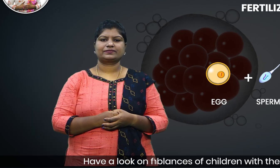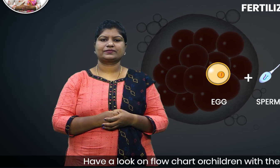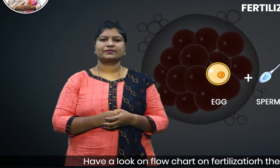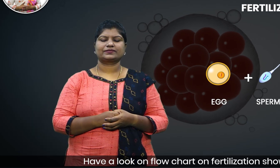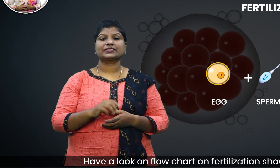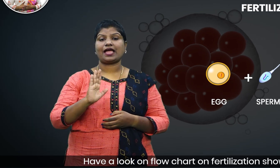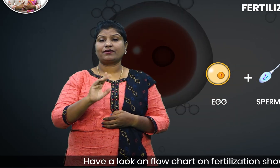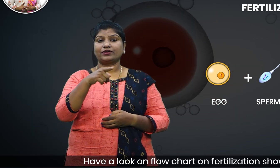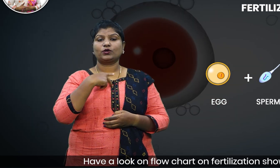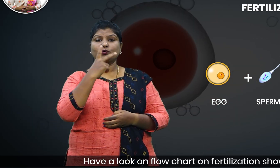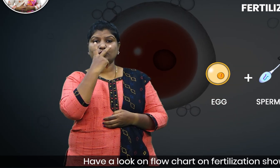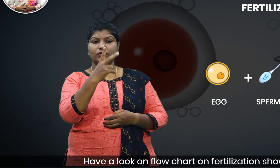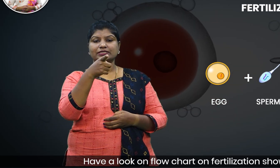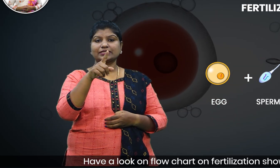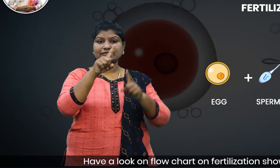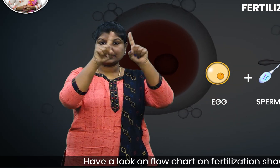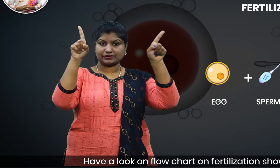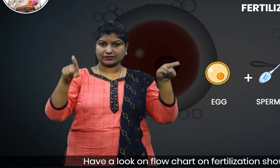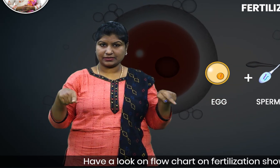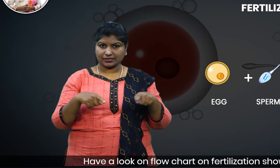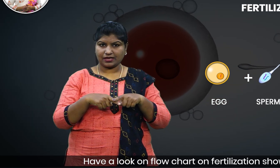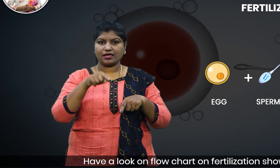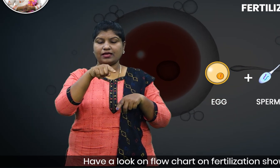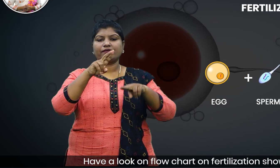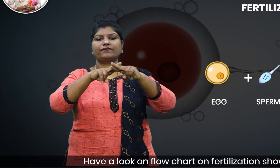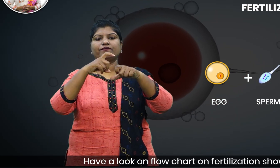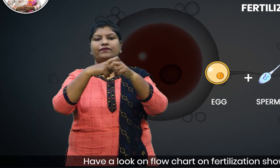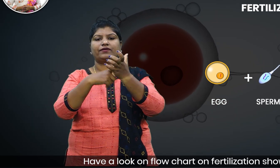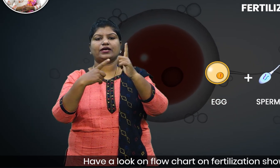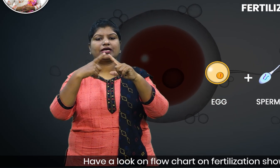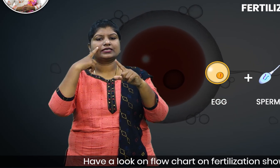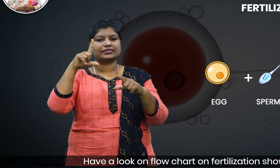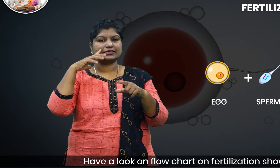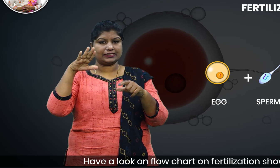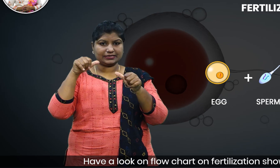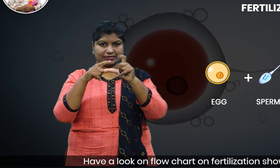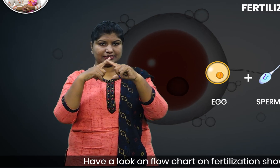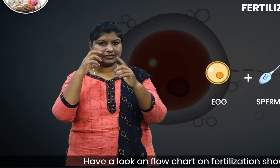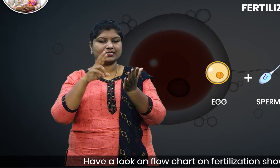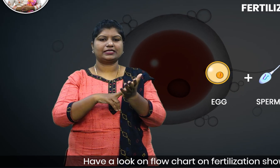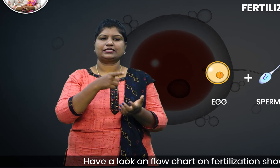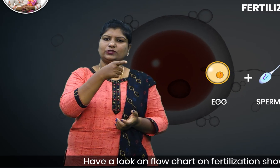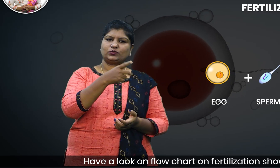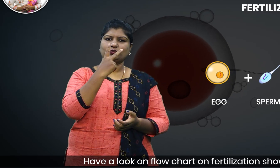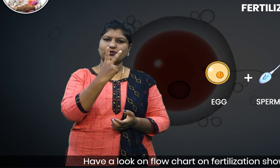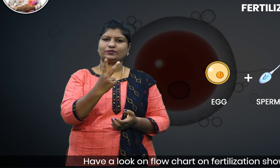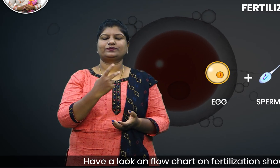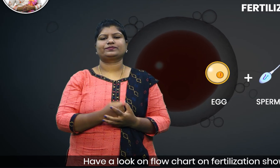Have a look on flowchart on fertilization shown below.